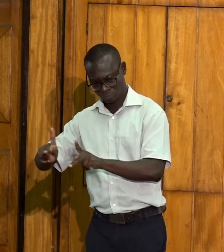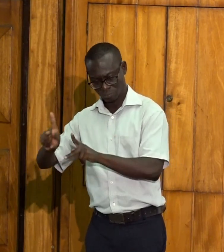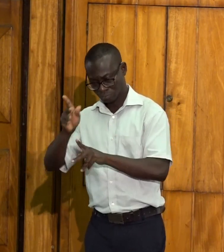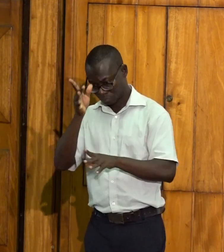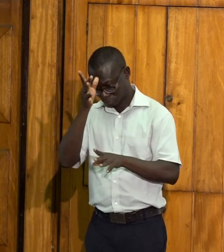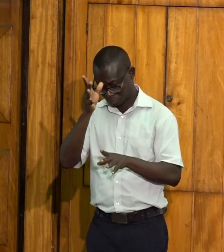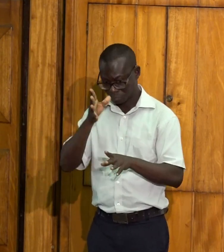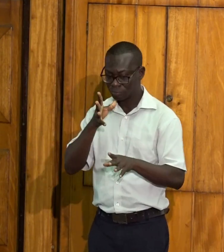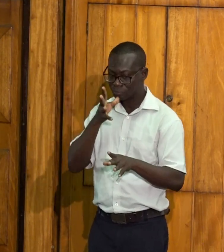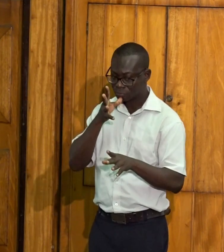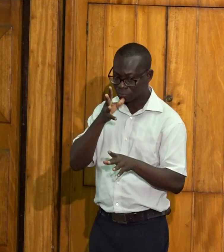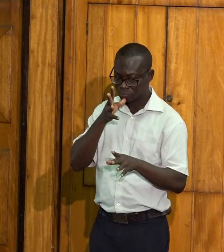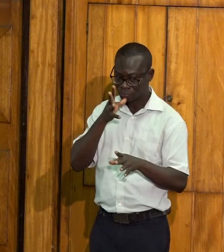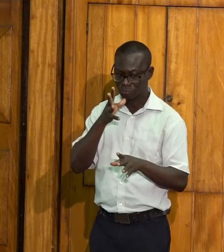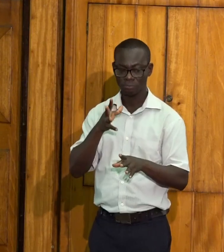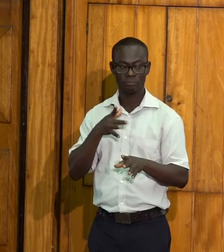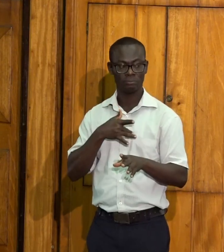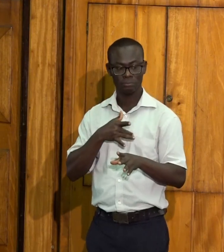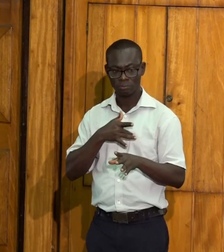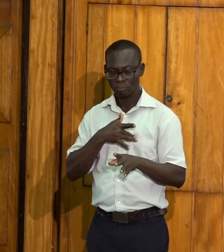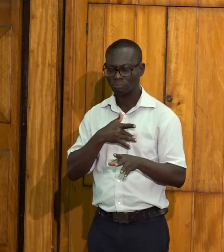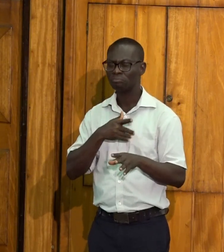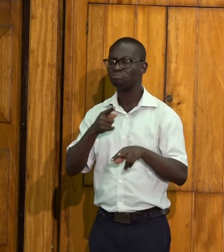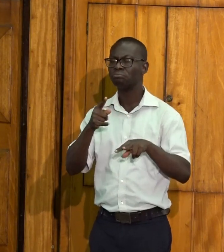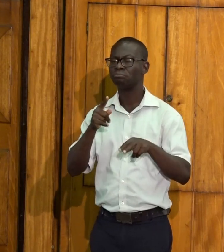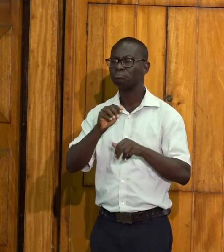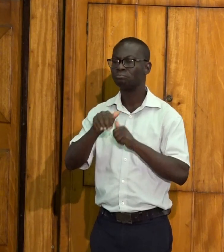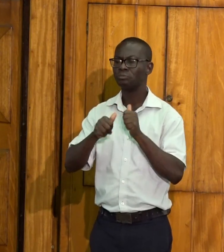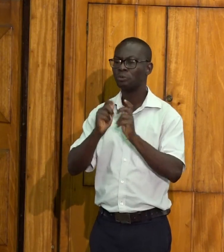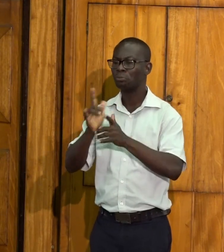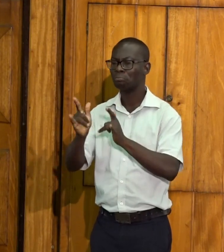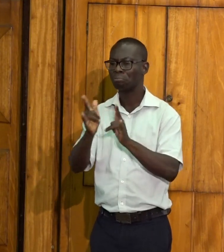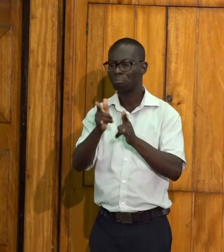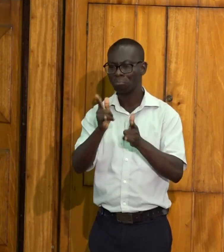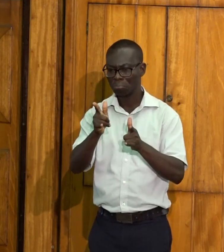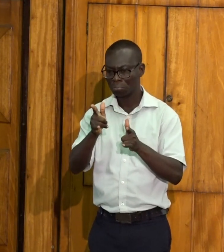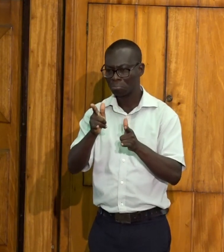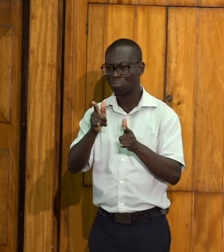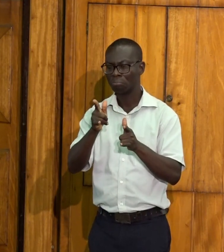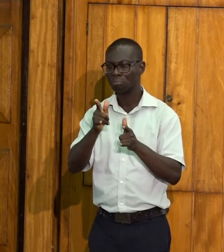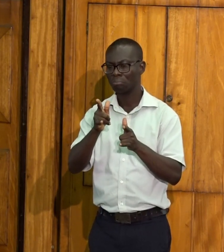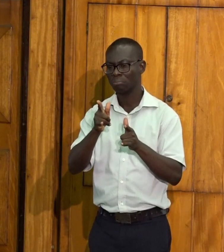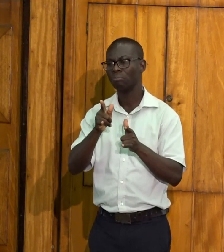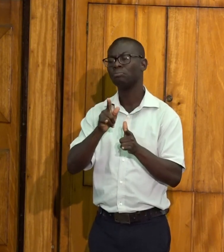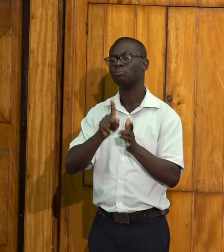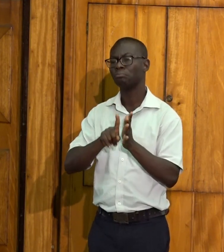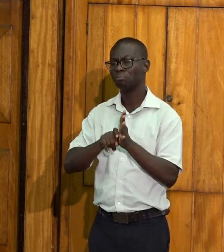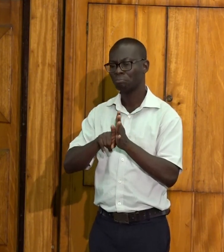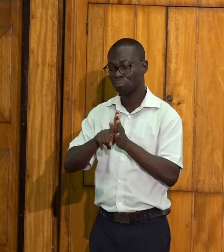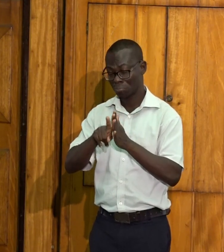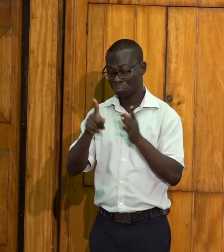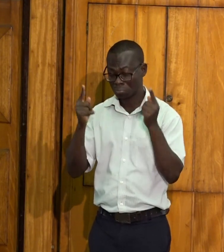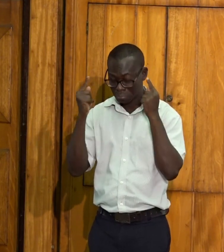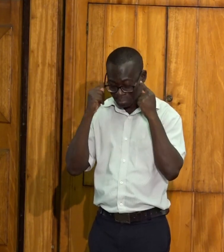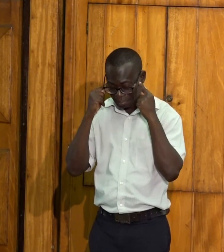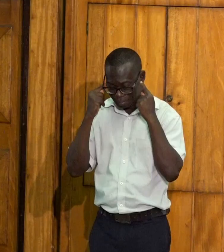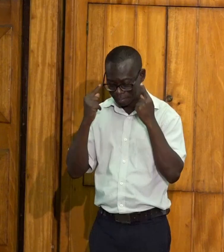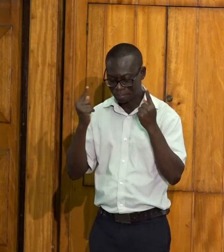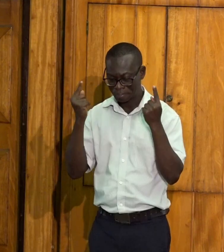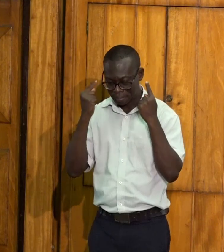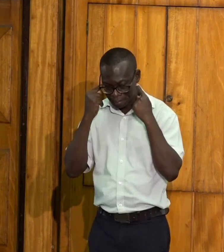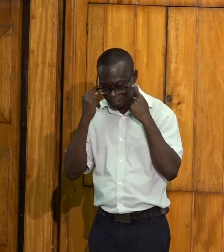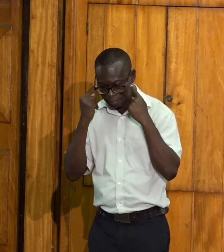Parents fear emotional backlash and stigma more than the virus. This is what we heard. And